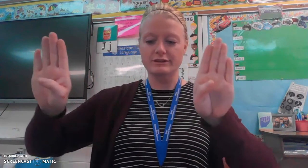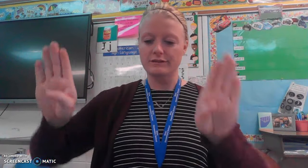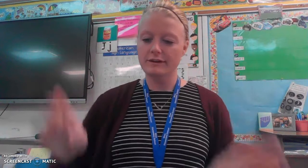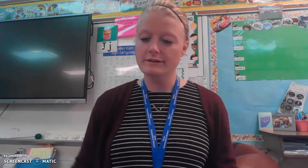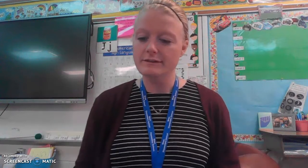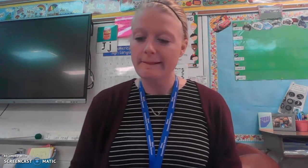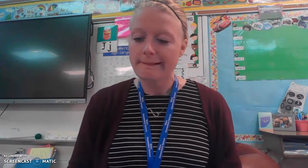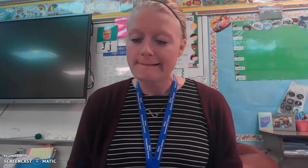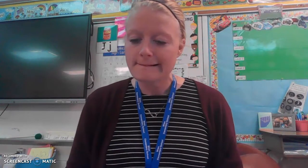surface.